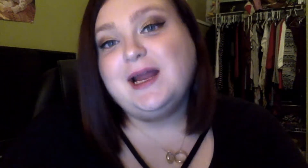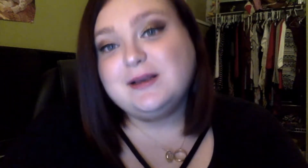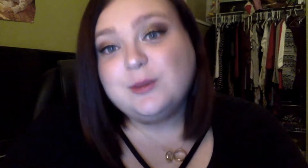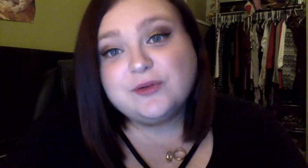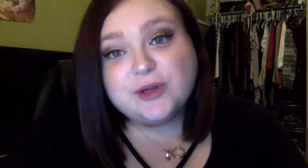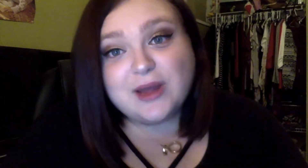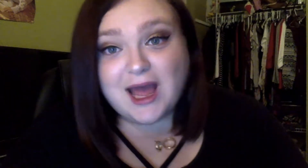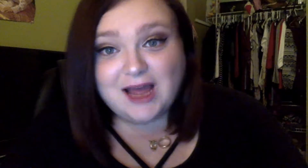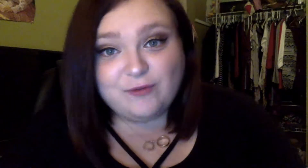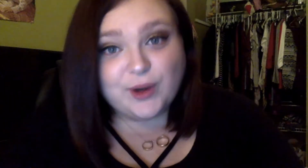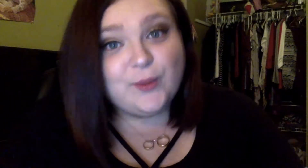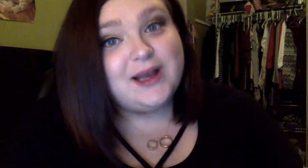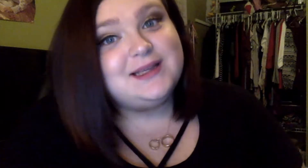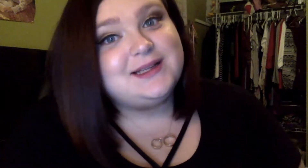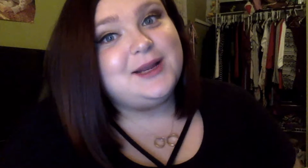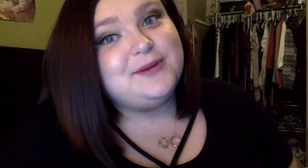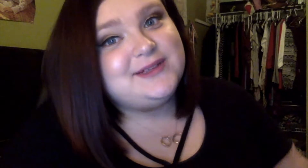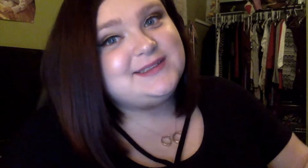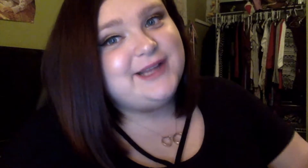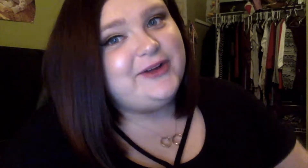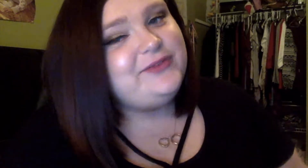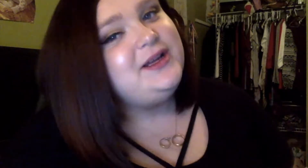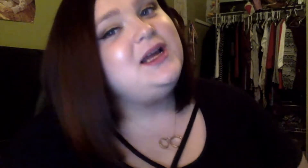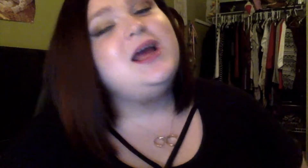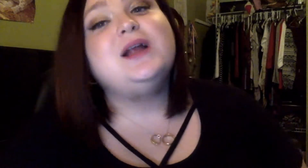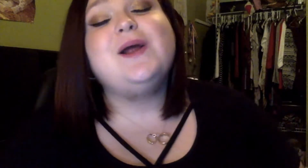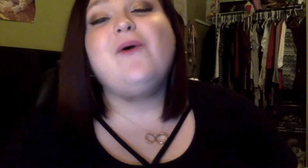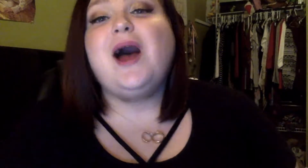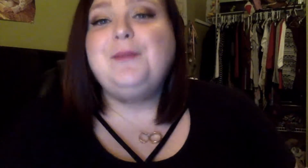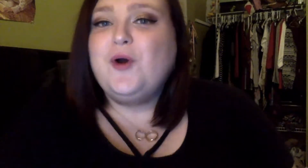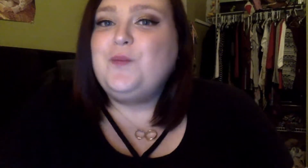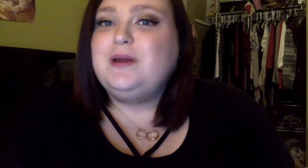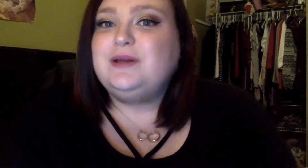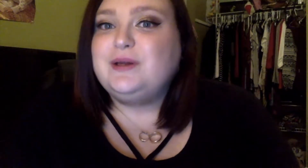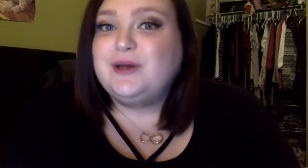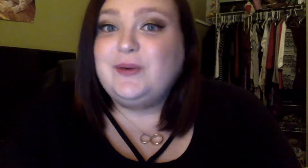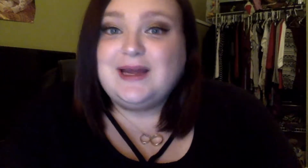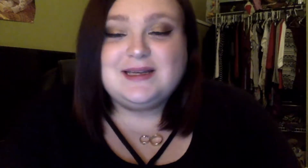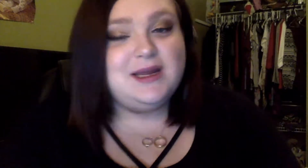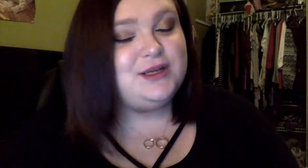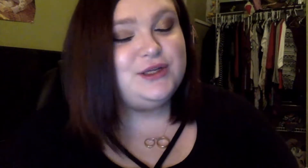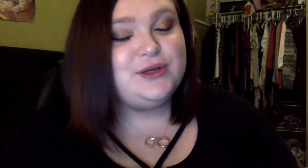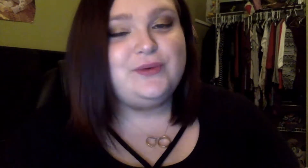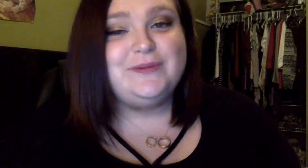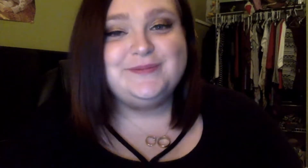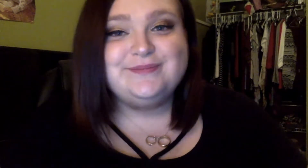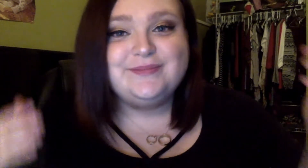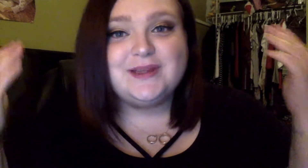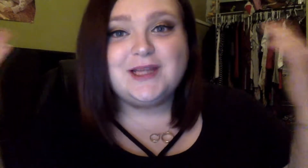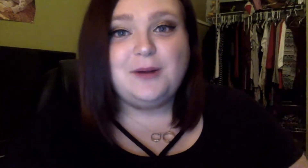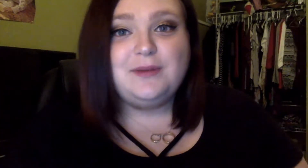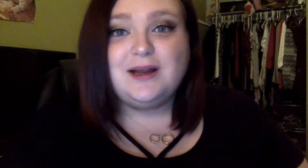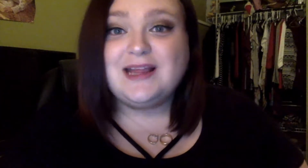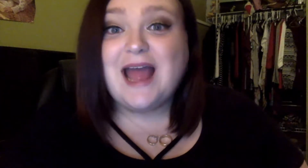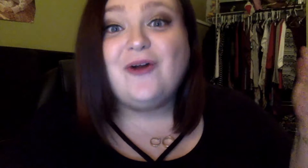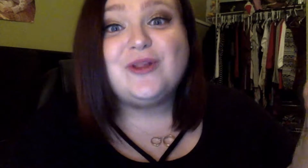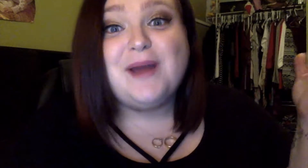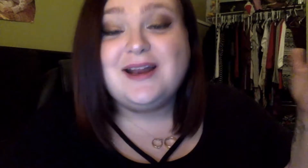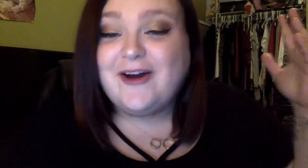Some of you have requested some of this stuff. So I'm hoping to do is teach you the alphabet